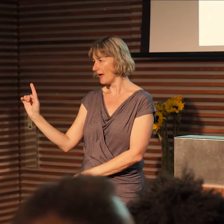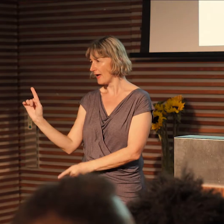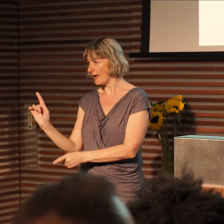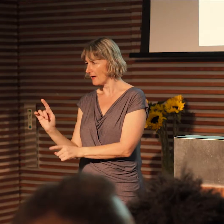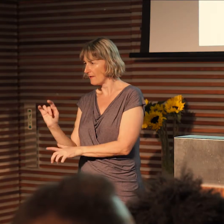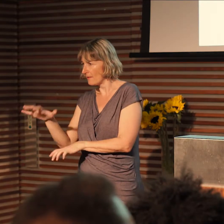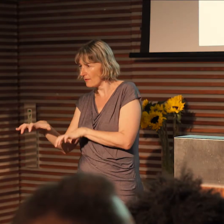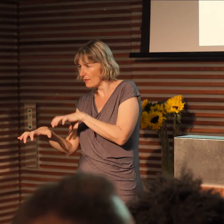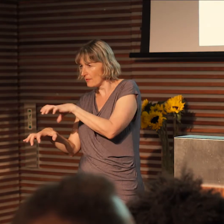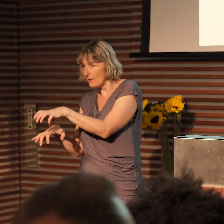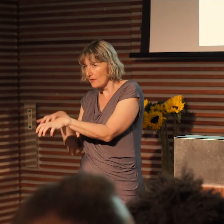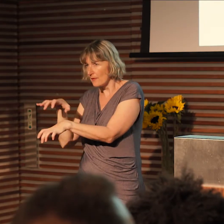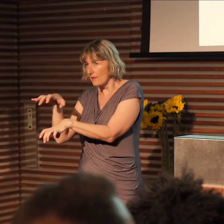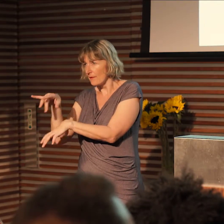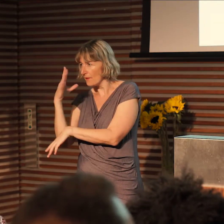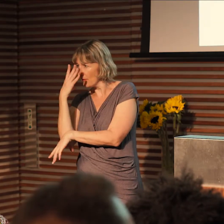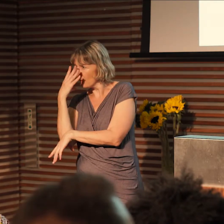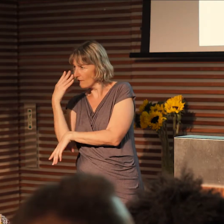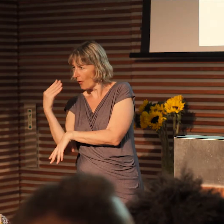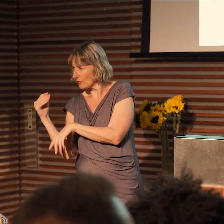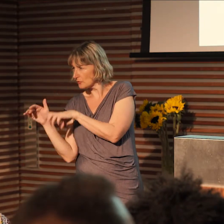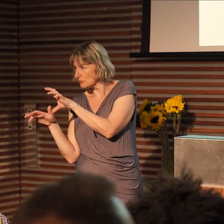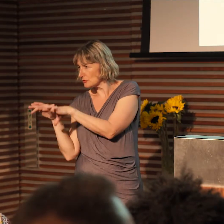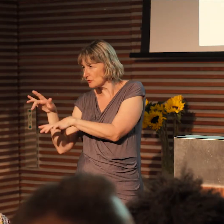stalking fox. I feel invisible,